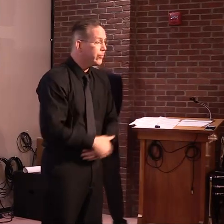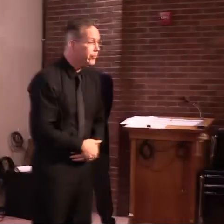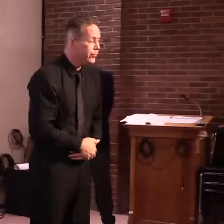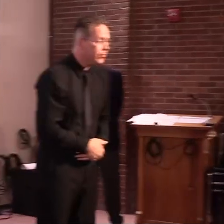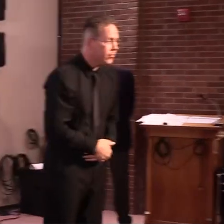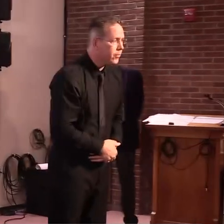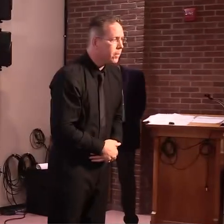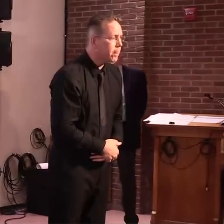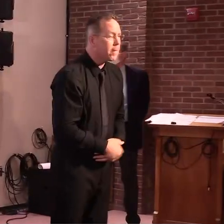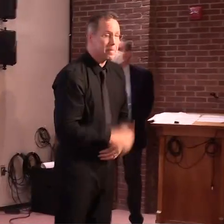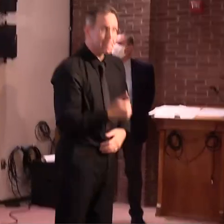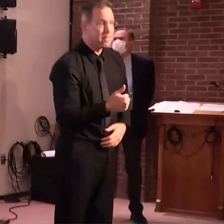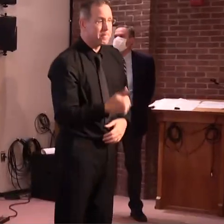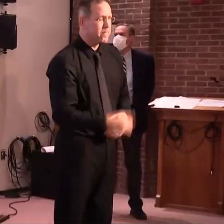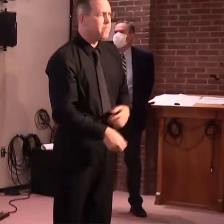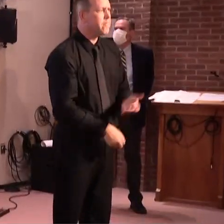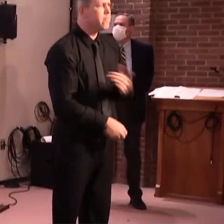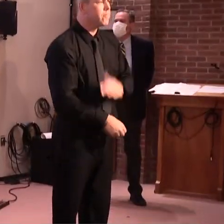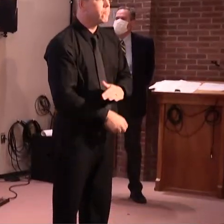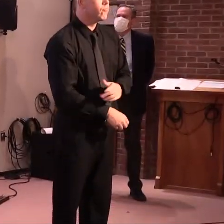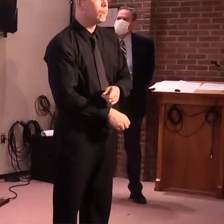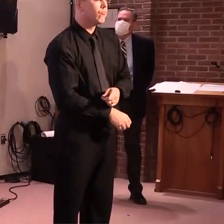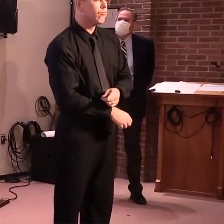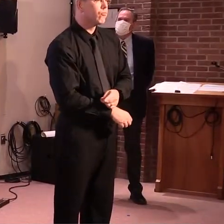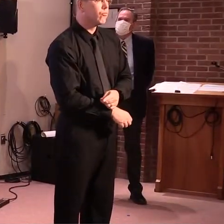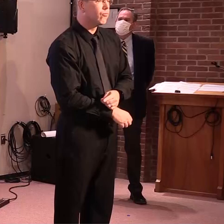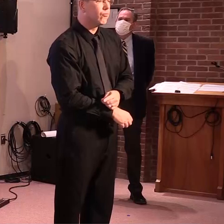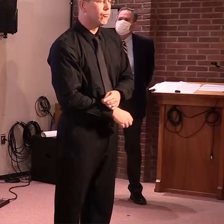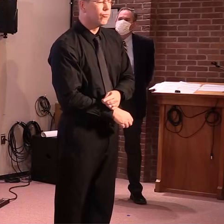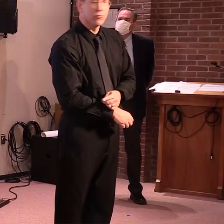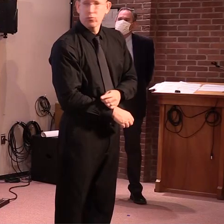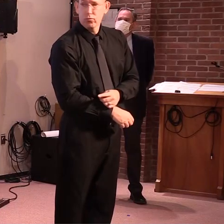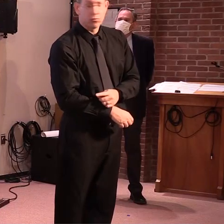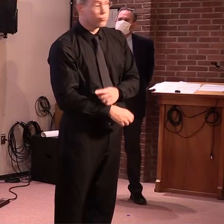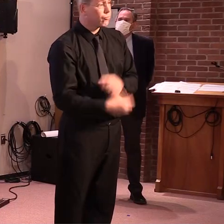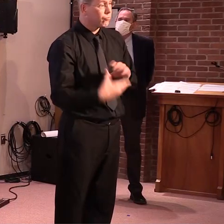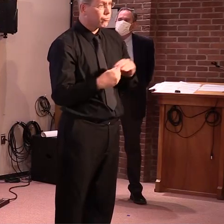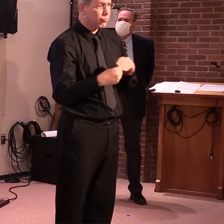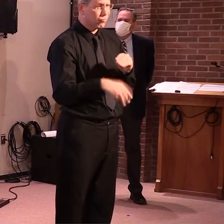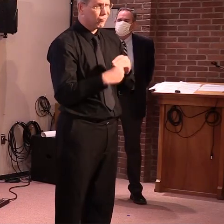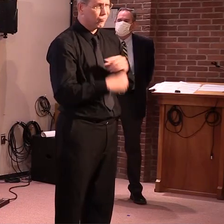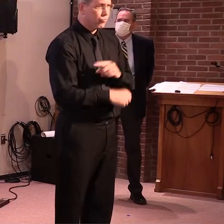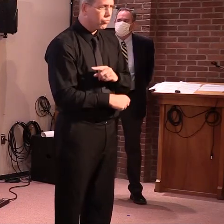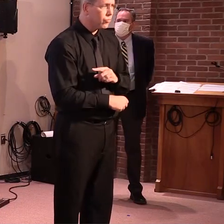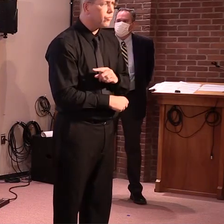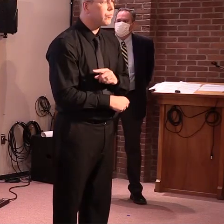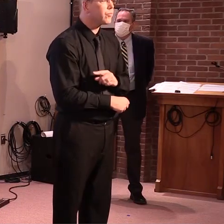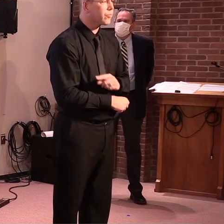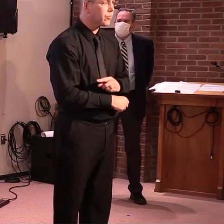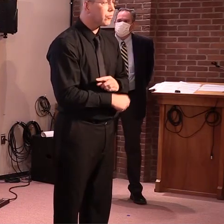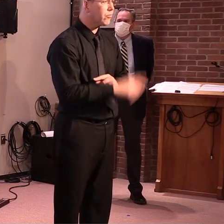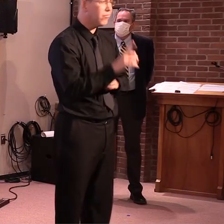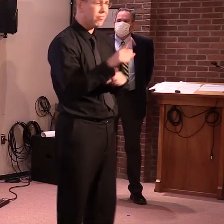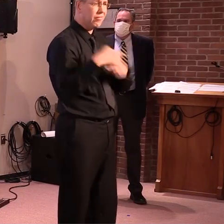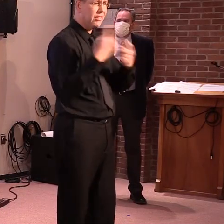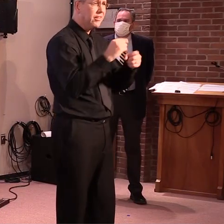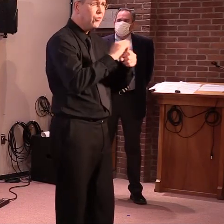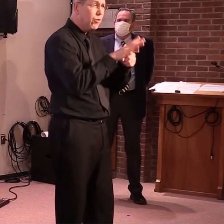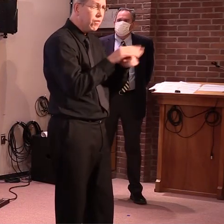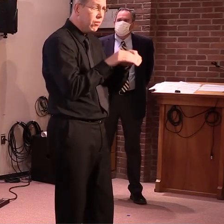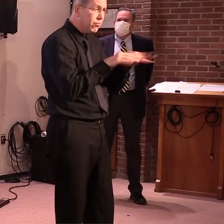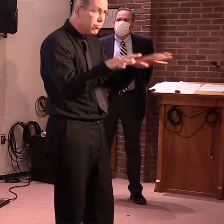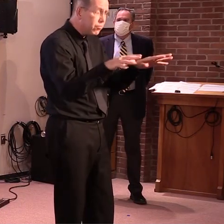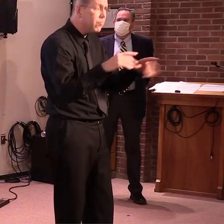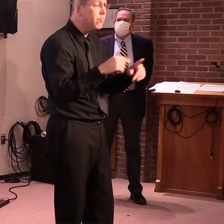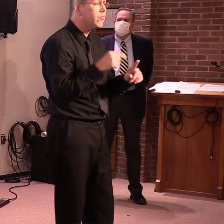One of the things that we discovered or learned through this process, through the pandemic, was the fact